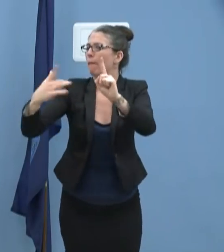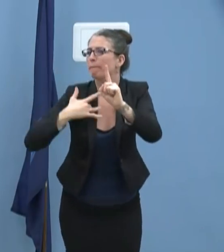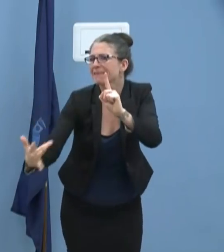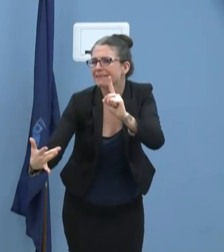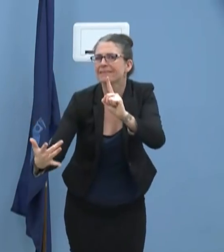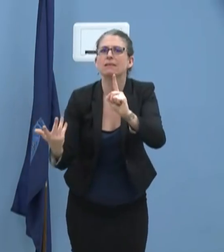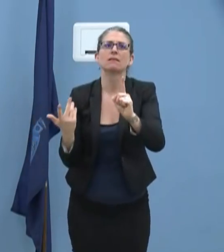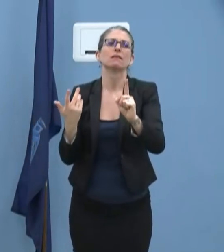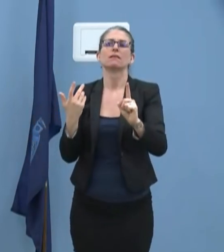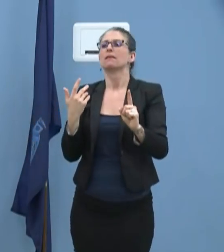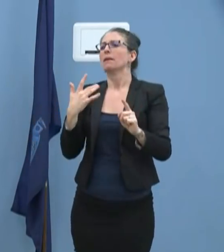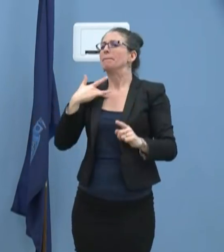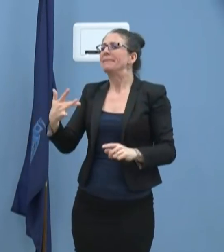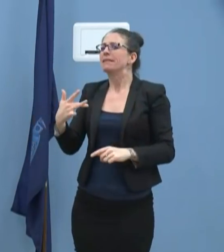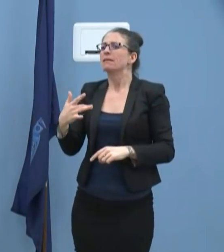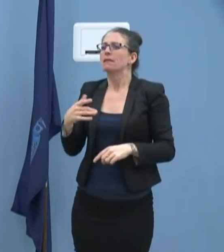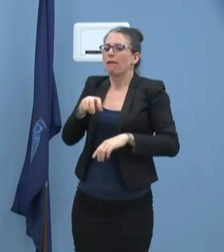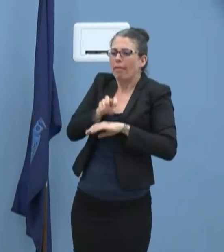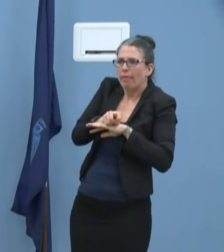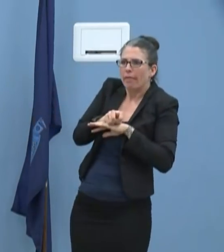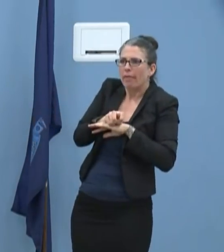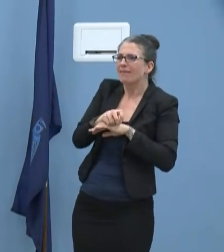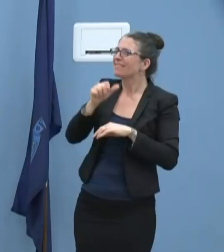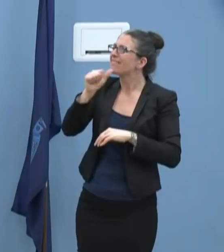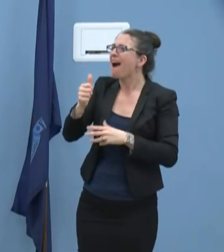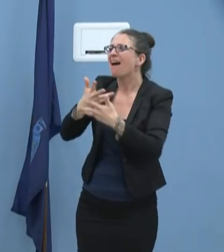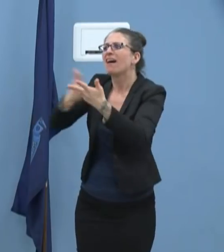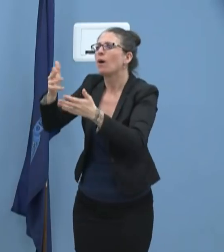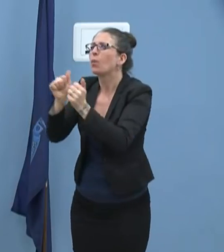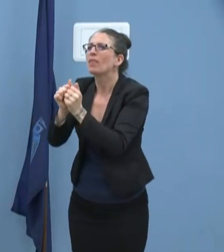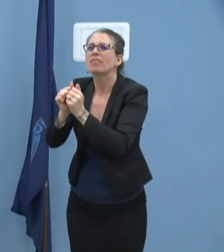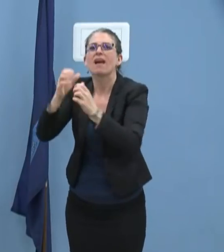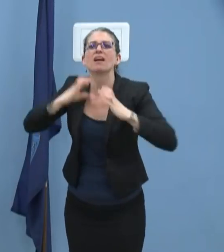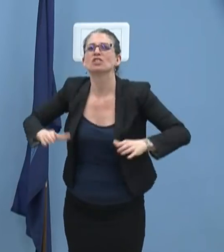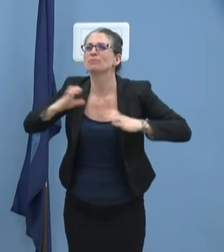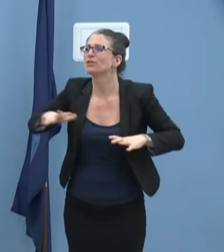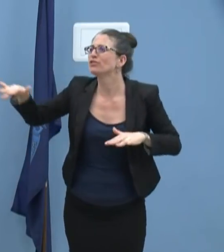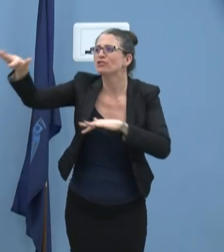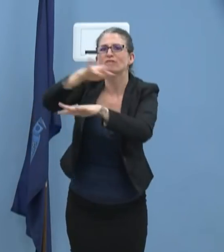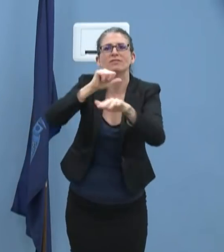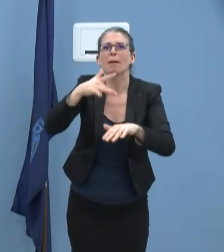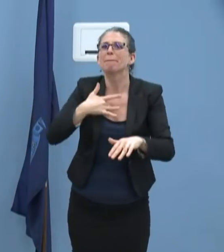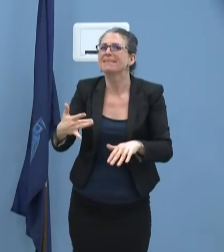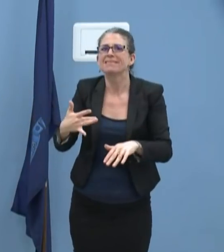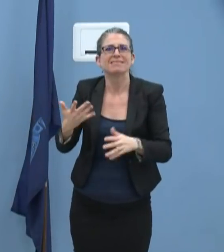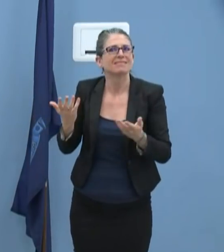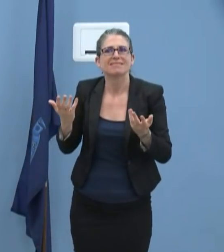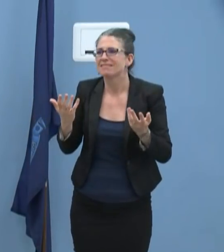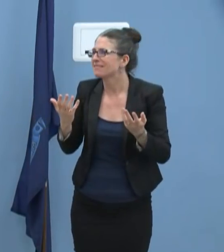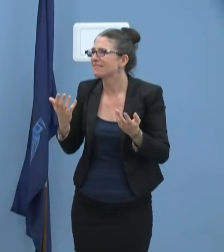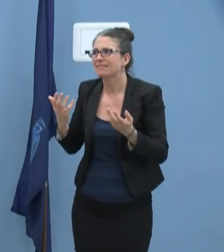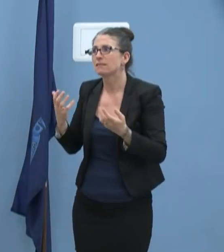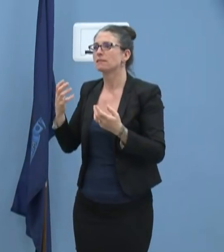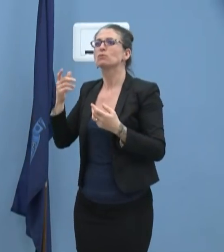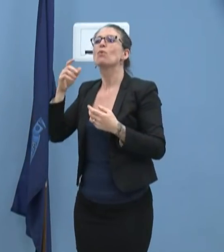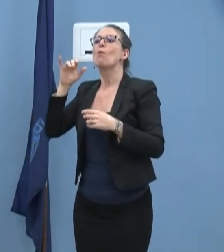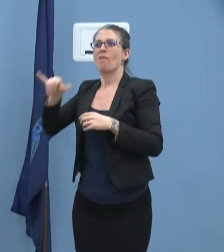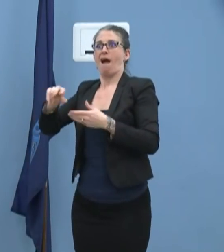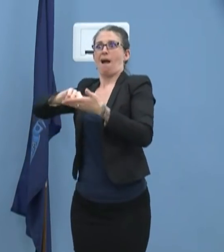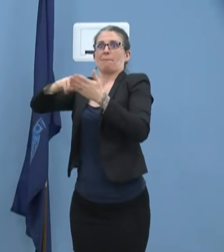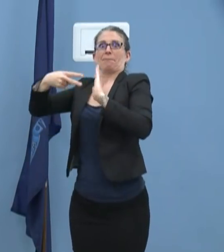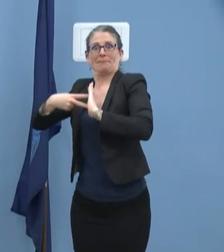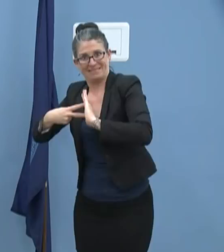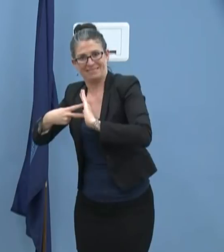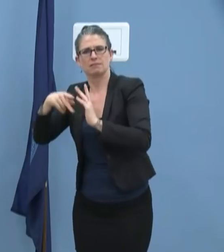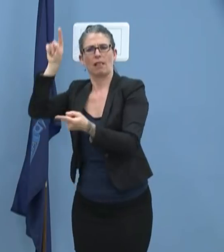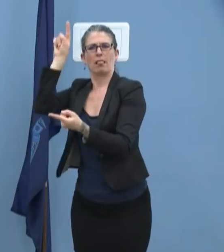are not public-facing. The public-facing element is important for two reasons. The first is that the individuals who